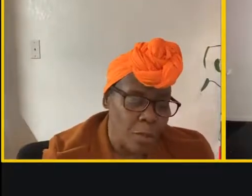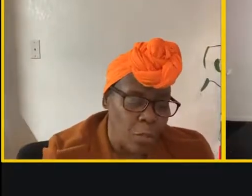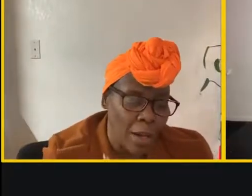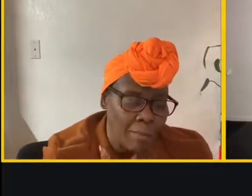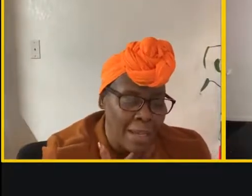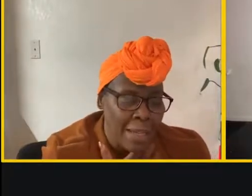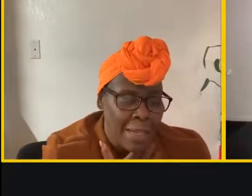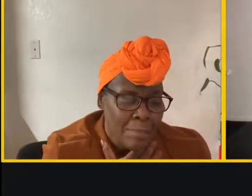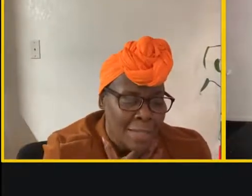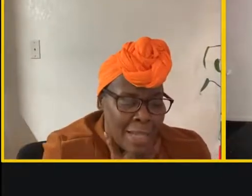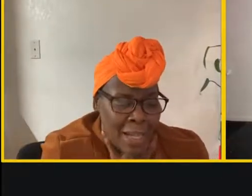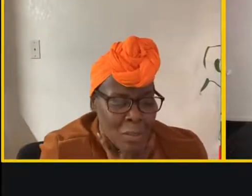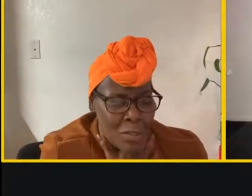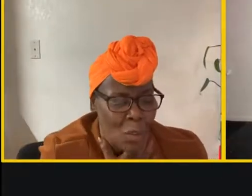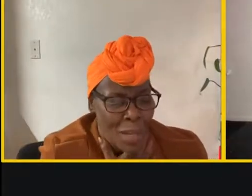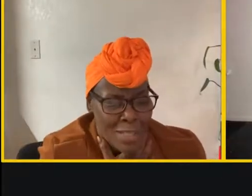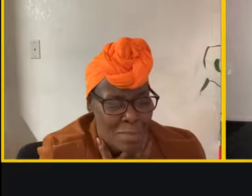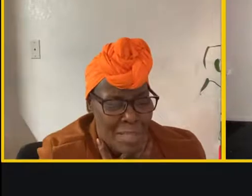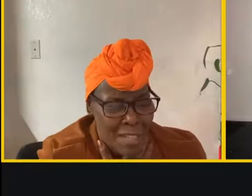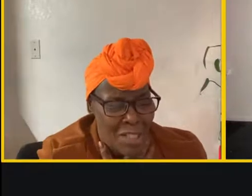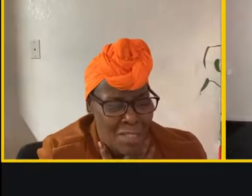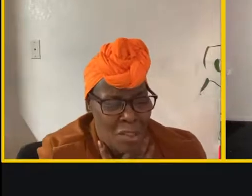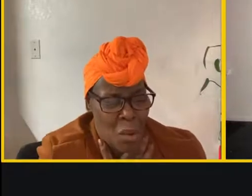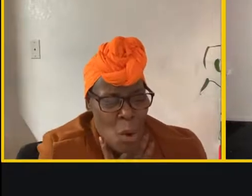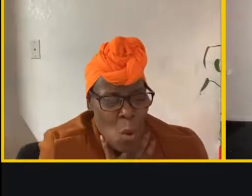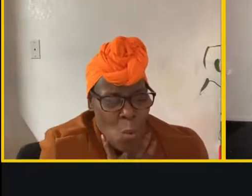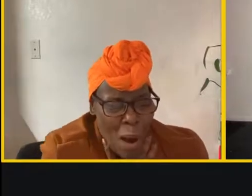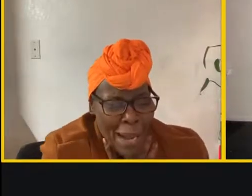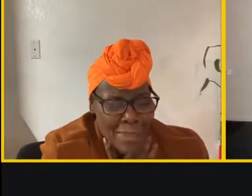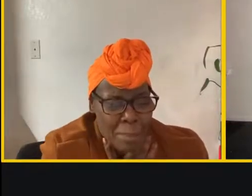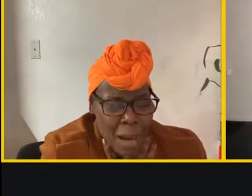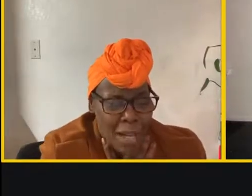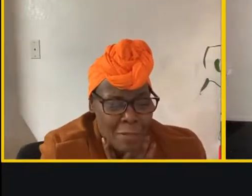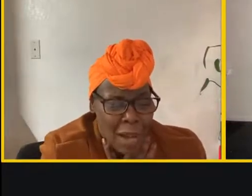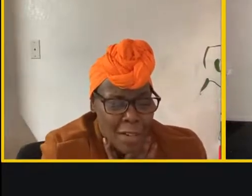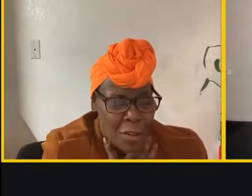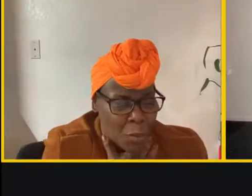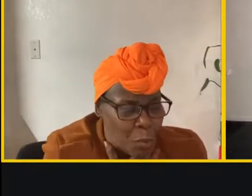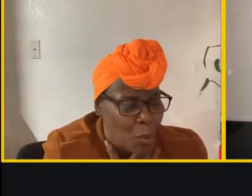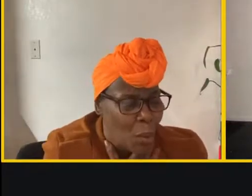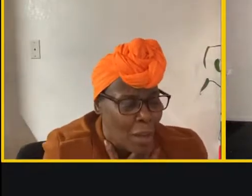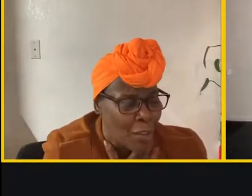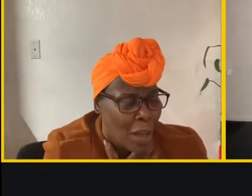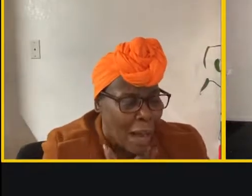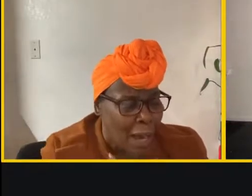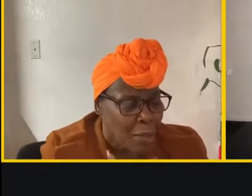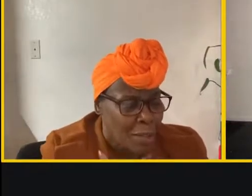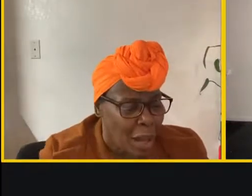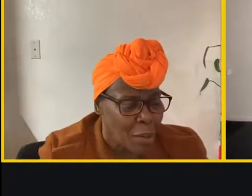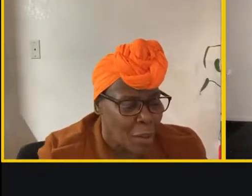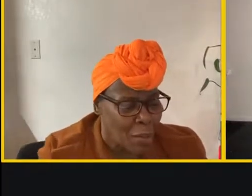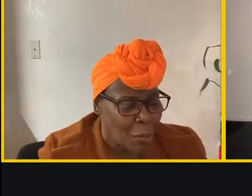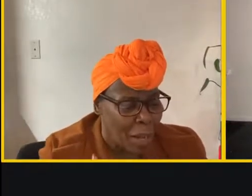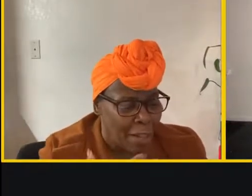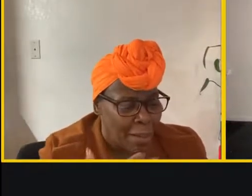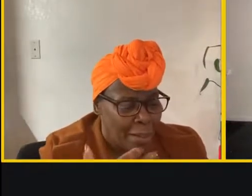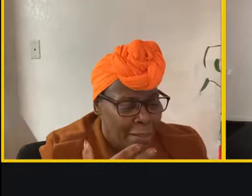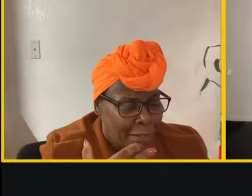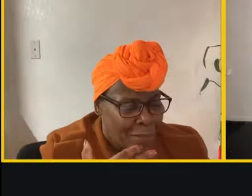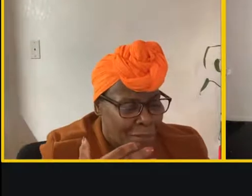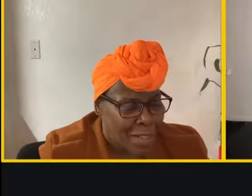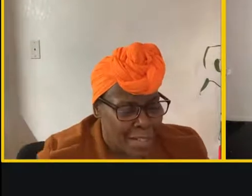savory noose around my neck with no explanation as to why the bonfire grew hotter and hotter under